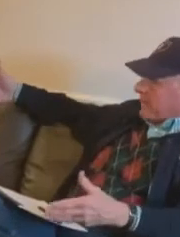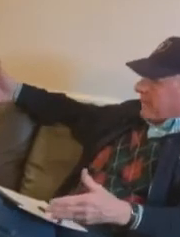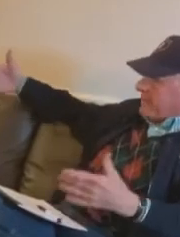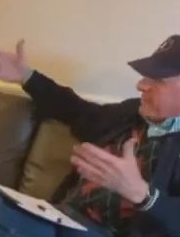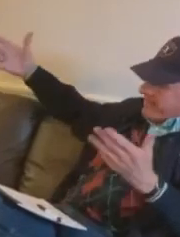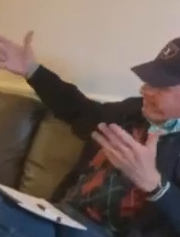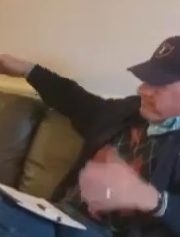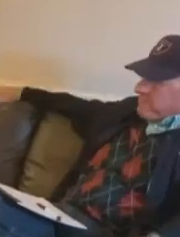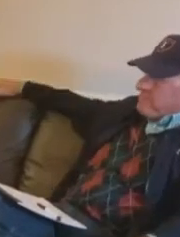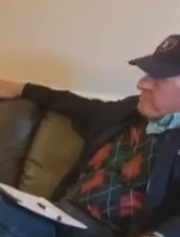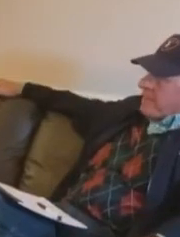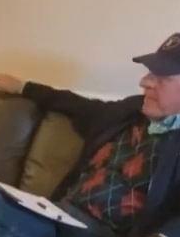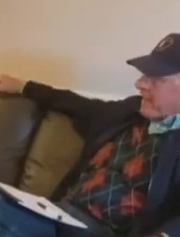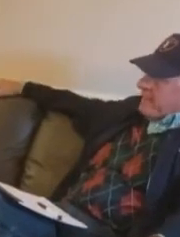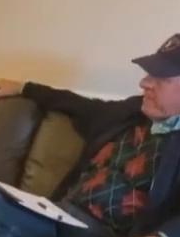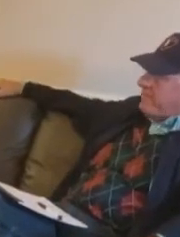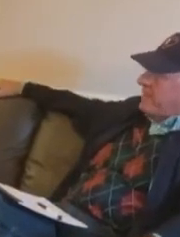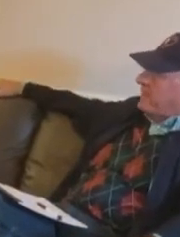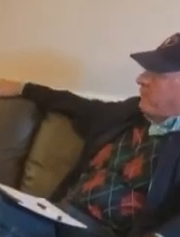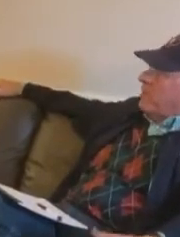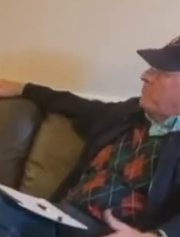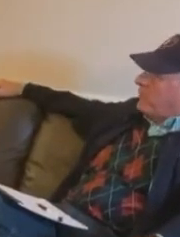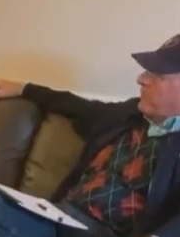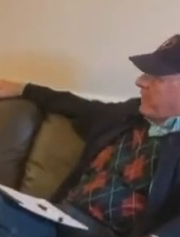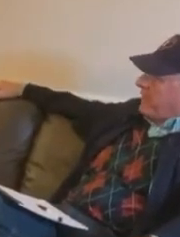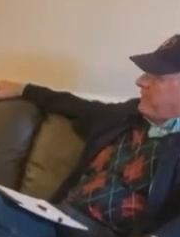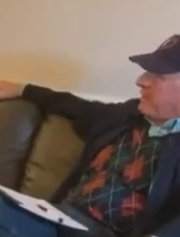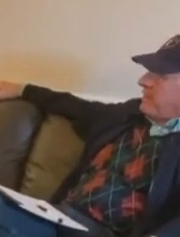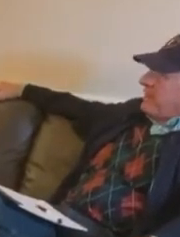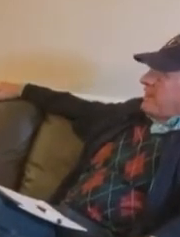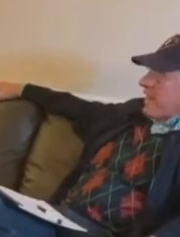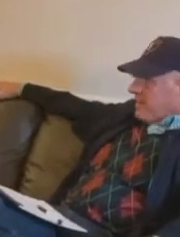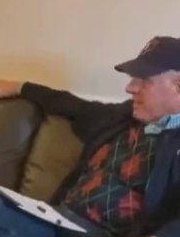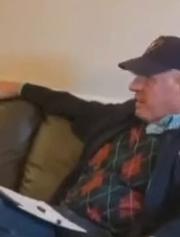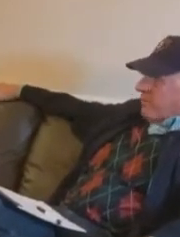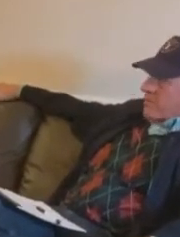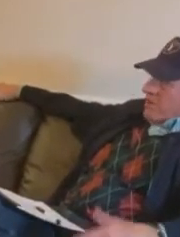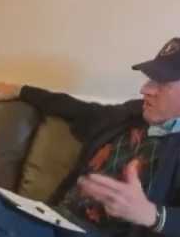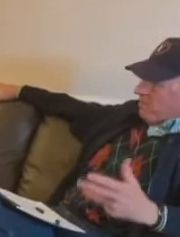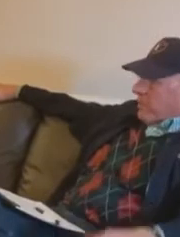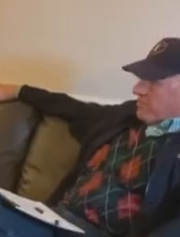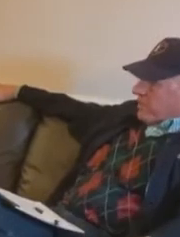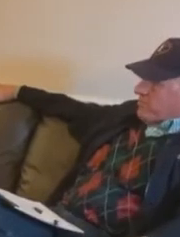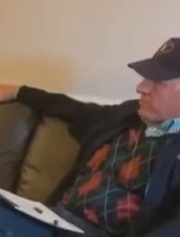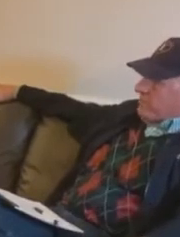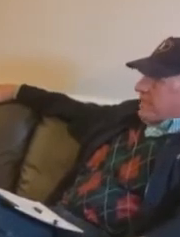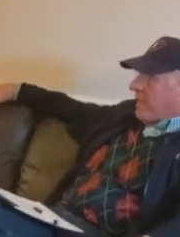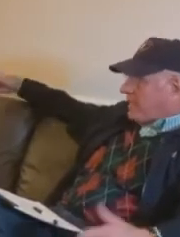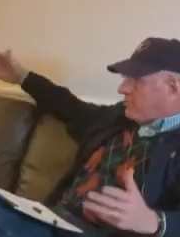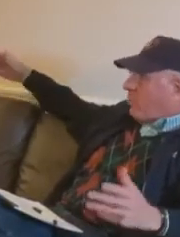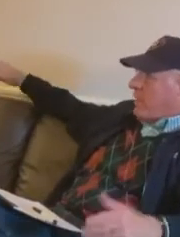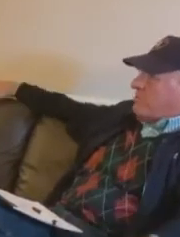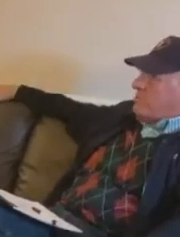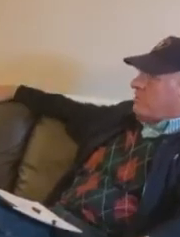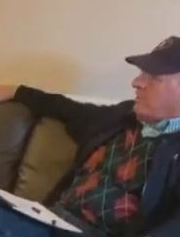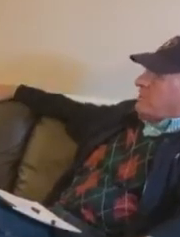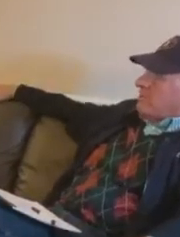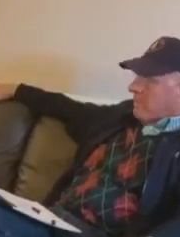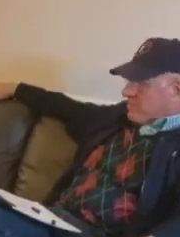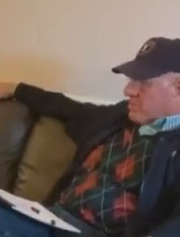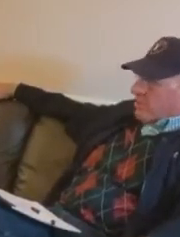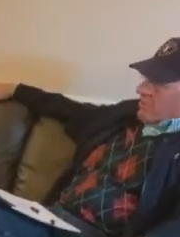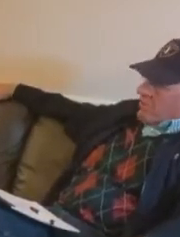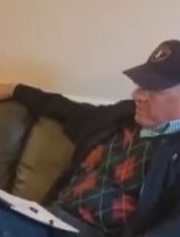was overwhelming. And I said, I like that feeling. I want to do it again. And I did. I went to Carter Projects in Haiti